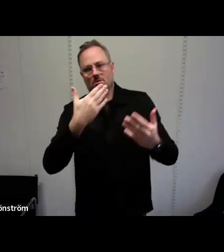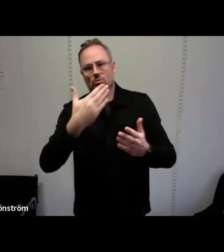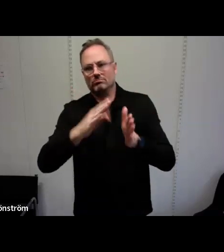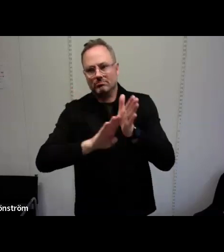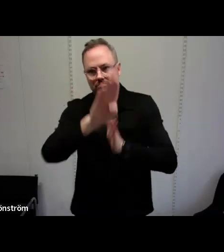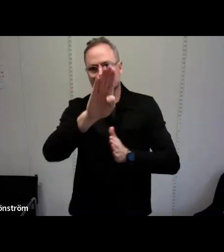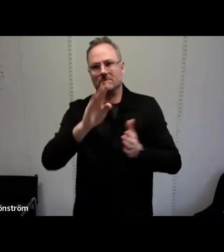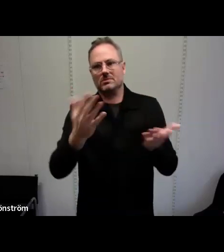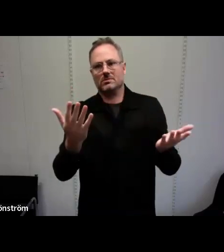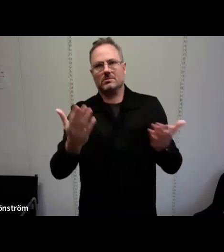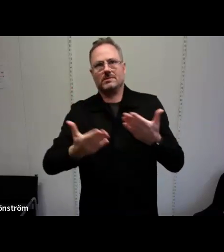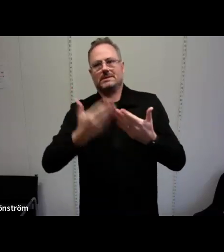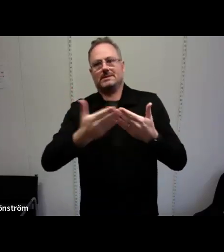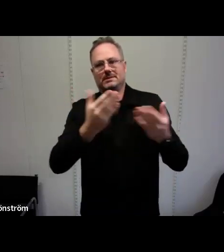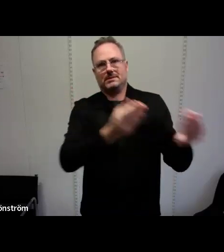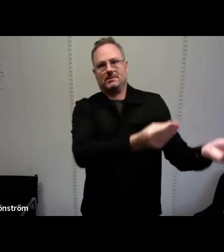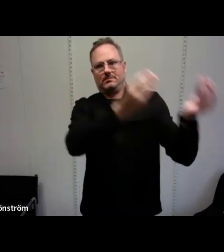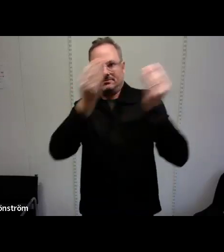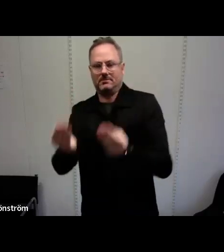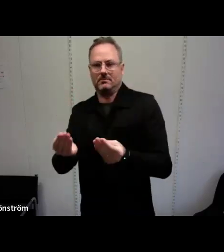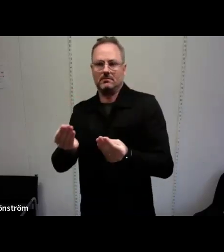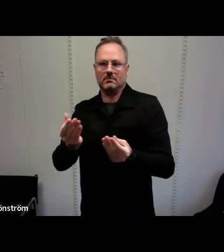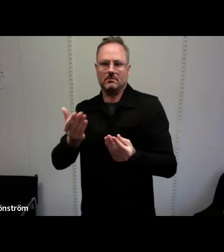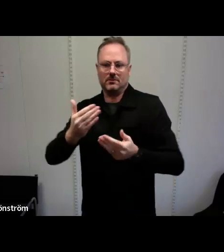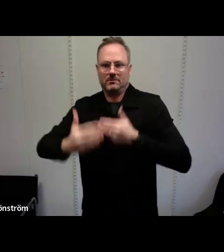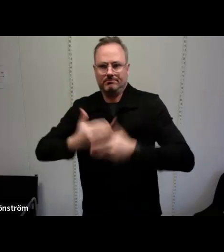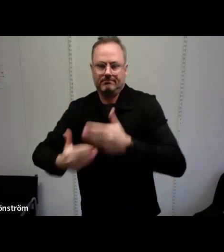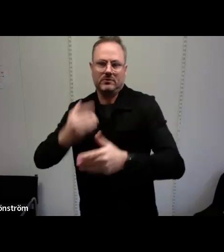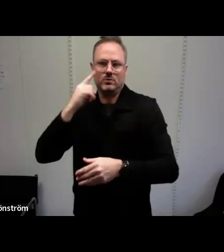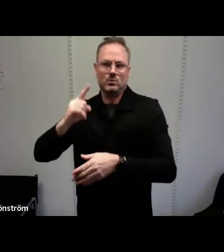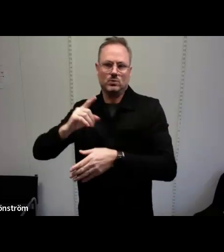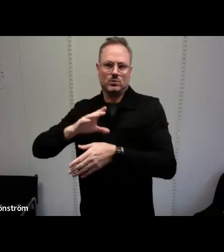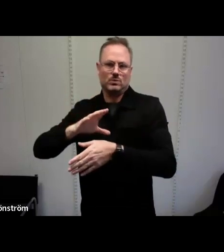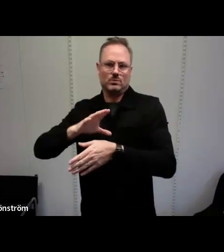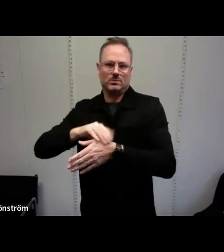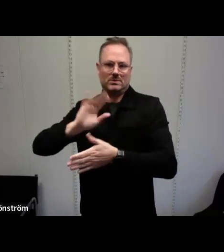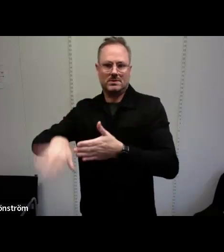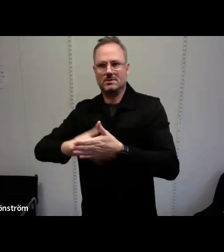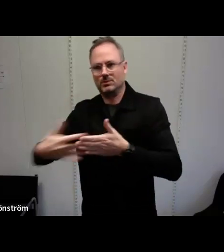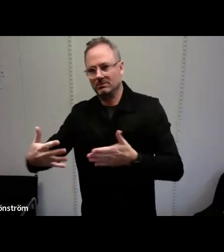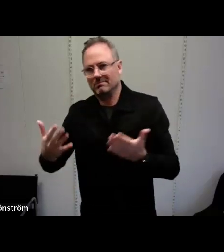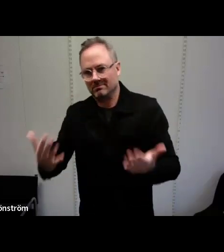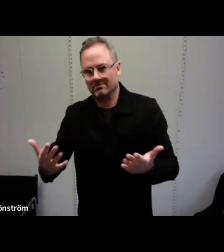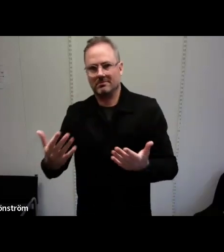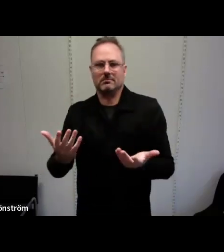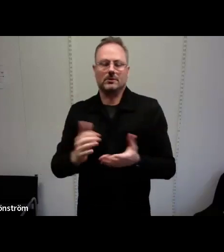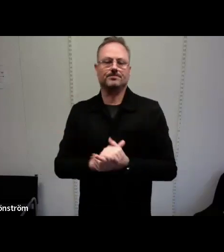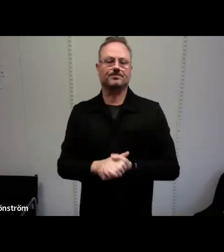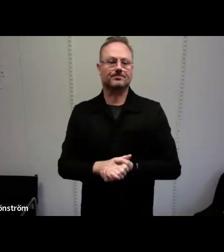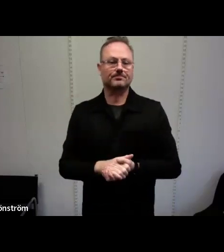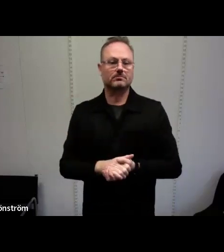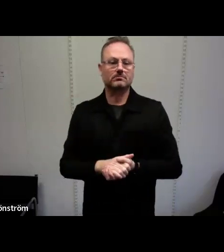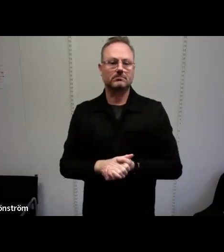that the ASL test was already developed. It was a good test, and it was quite easy for us to then take and modify for